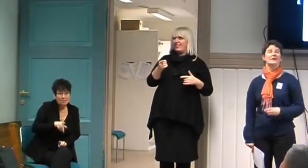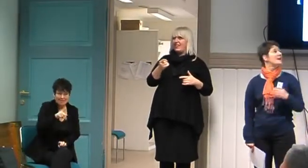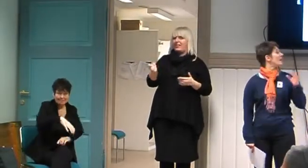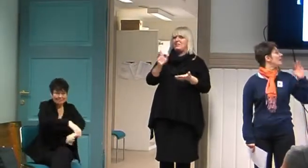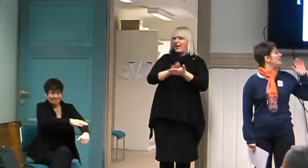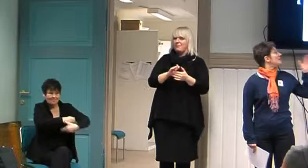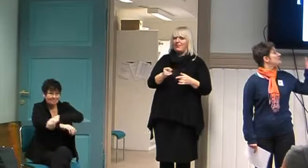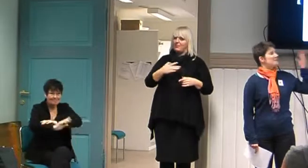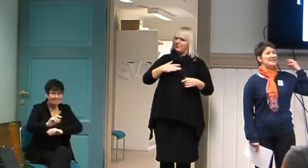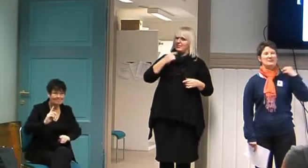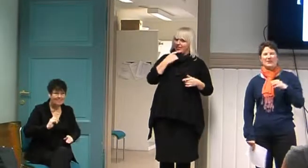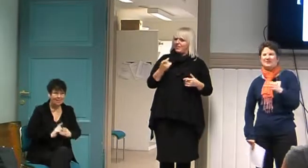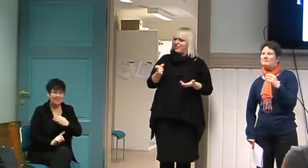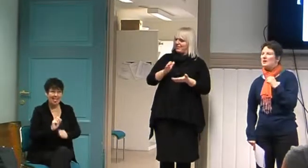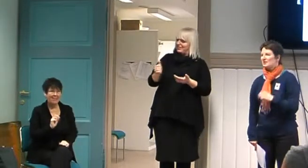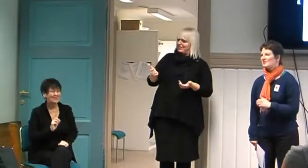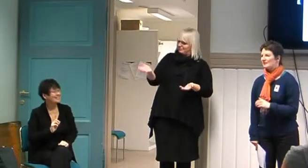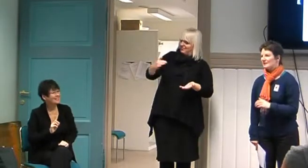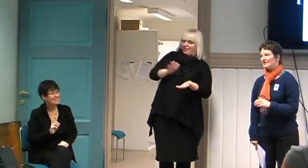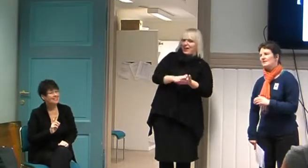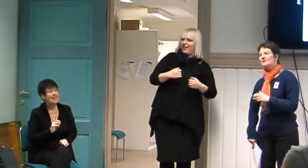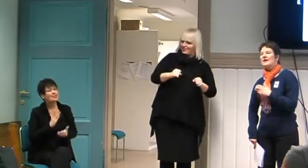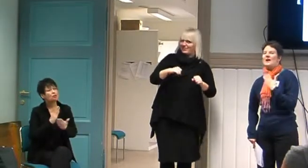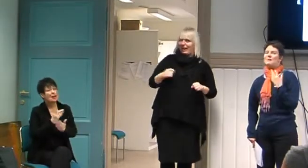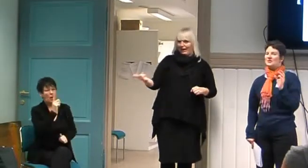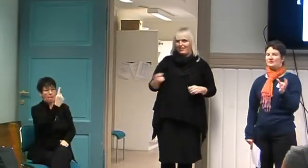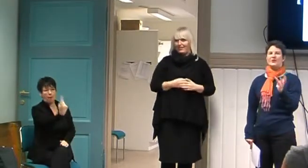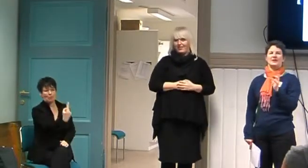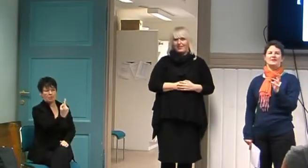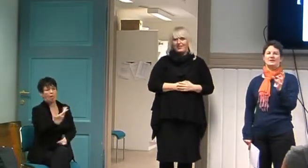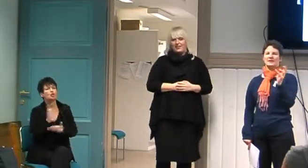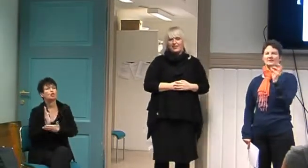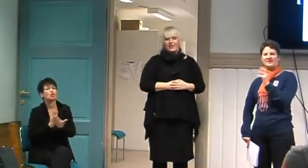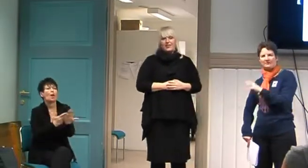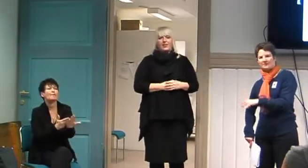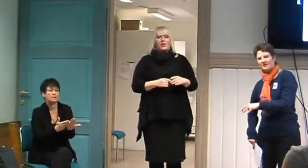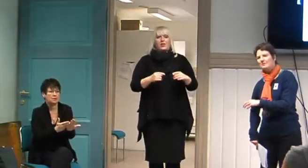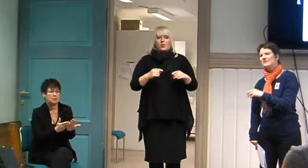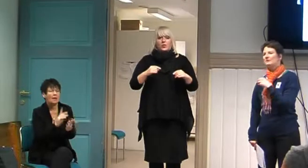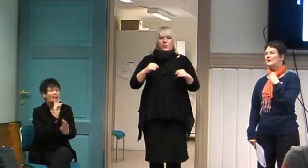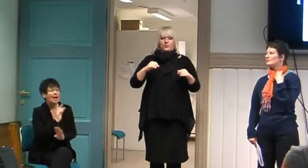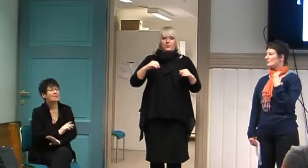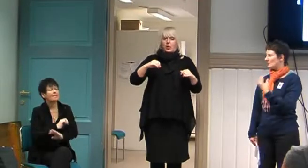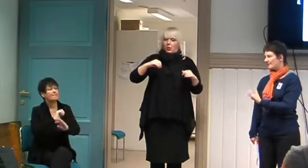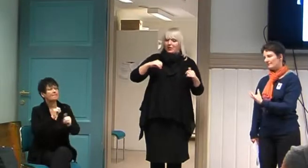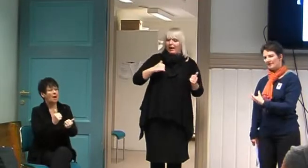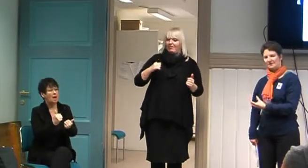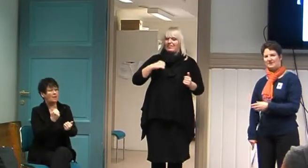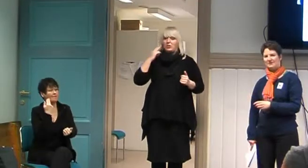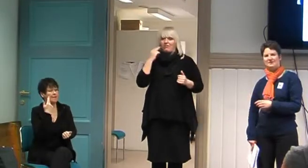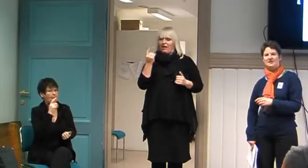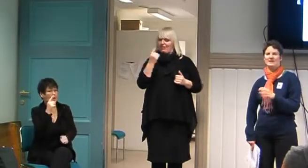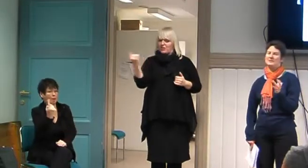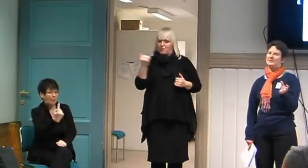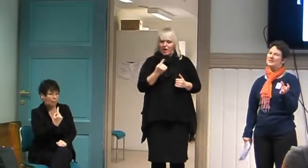proactive. So it's very personalised, which is fine if deaf people come on their own or when the